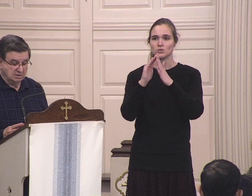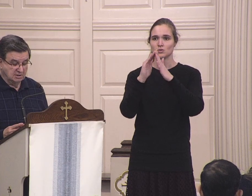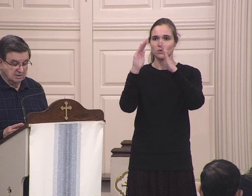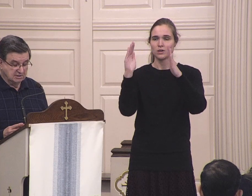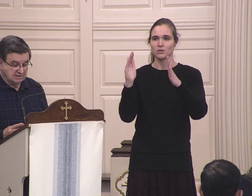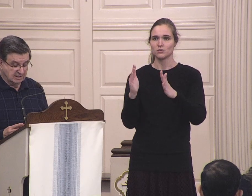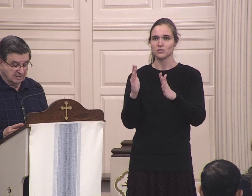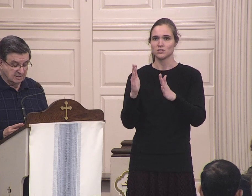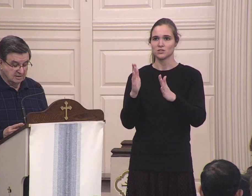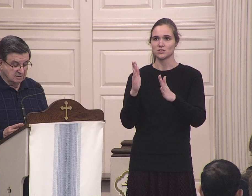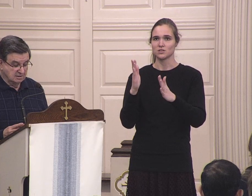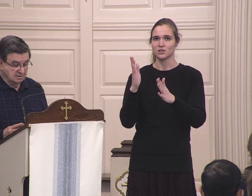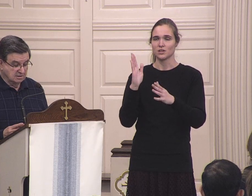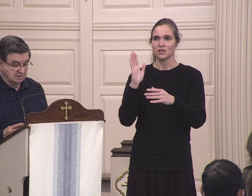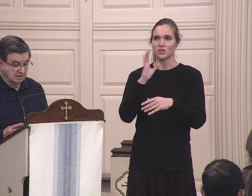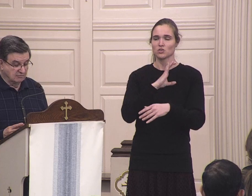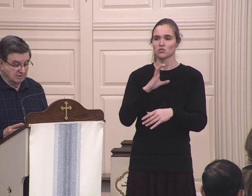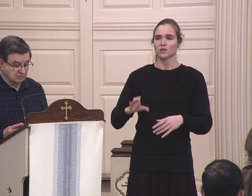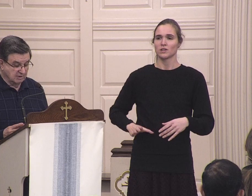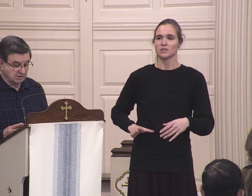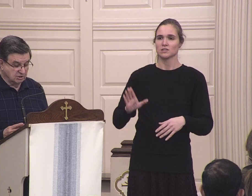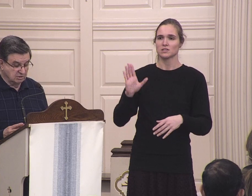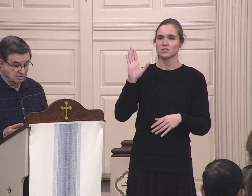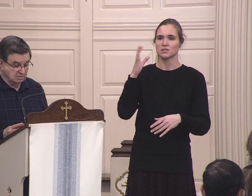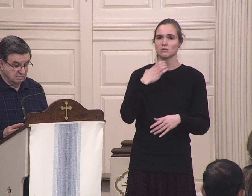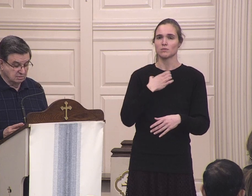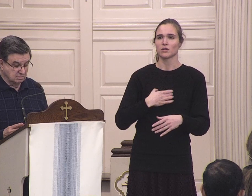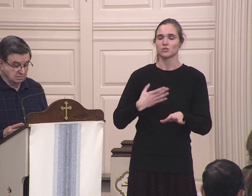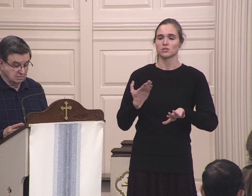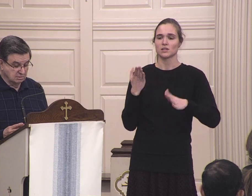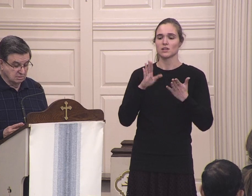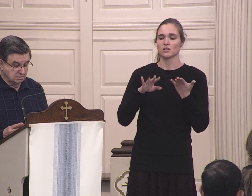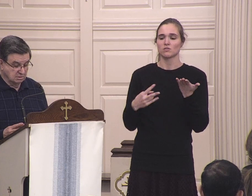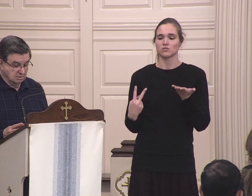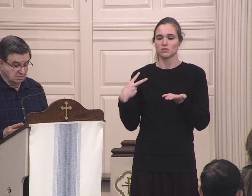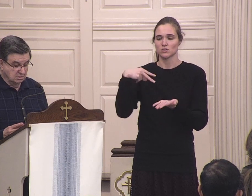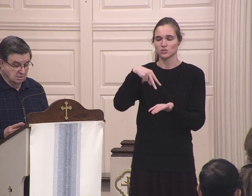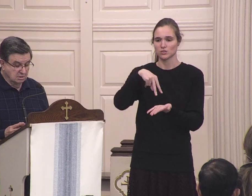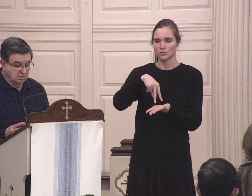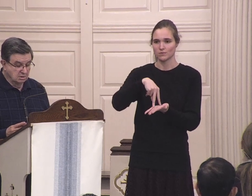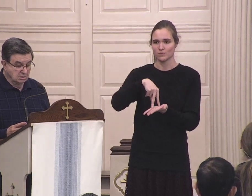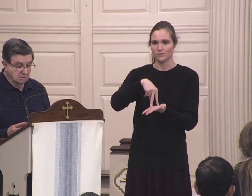passion, death, and resurrection.